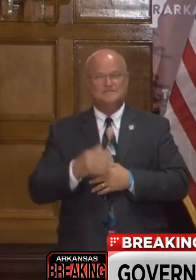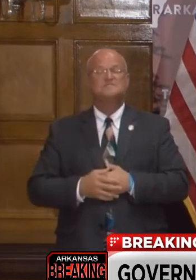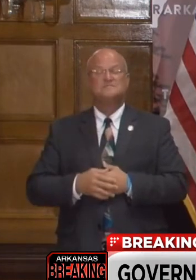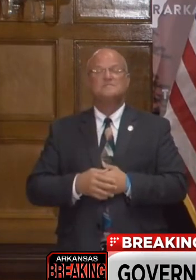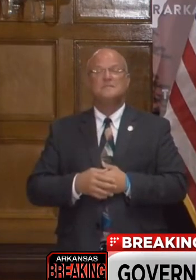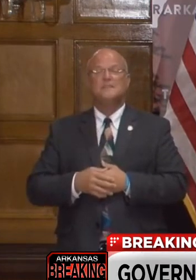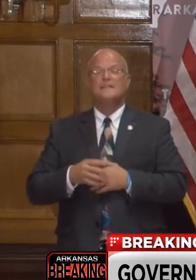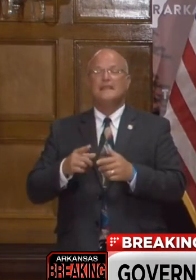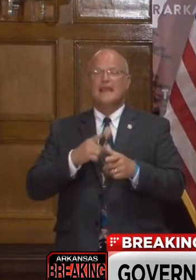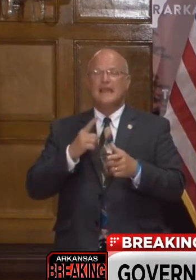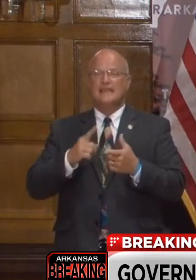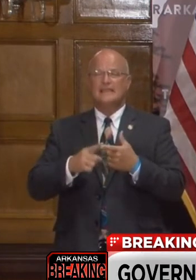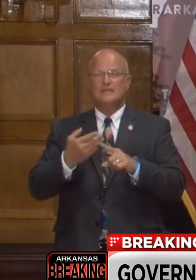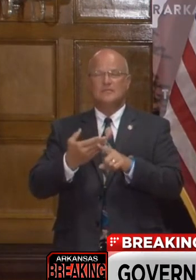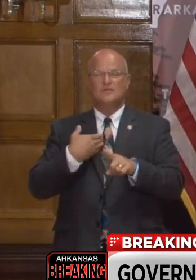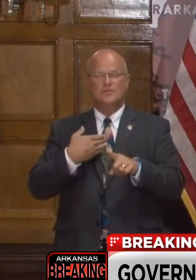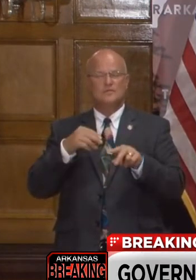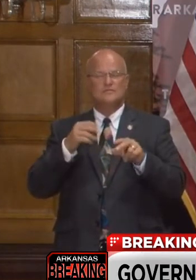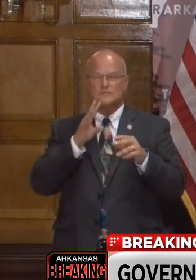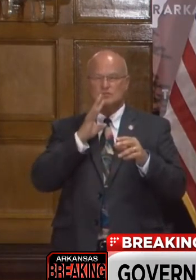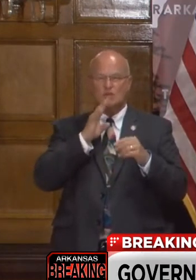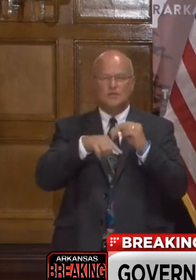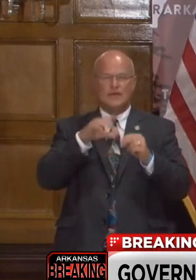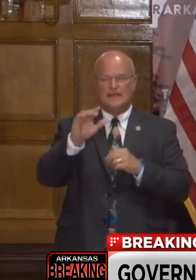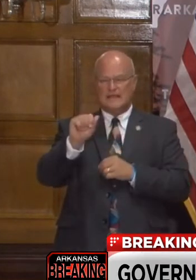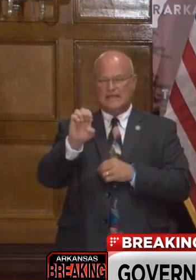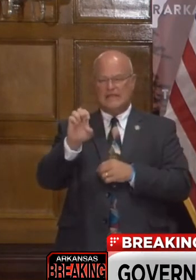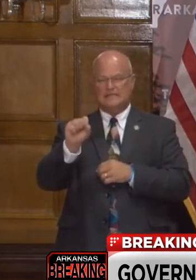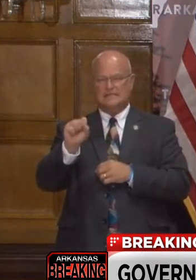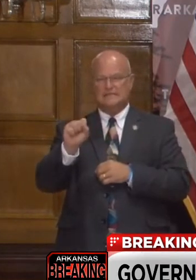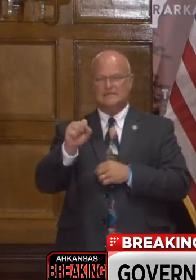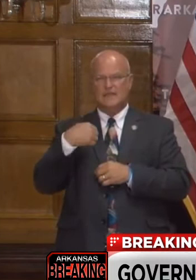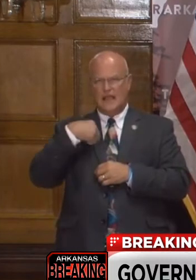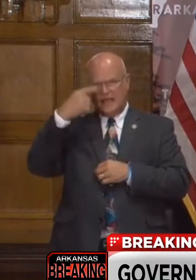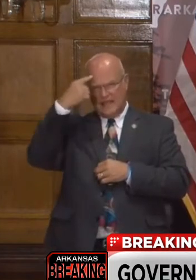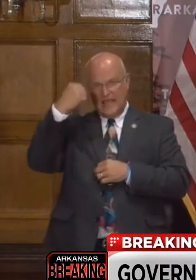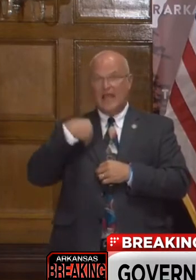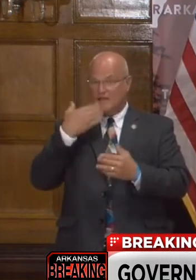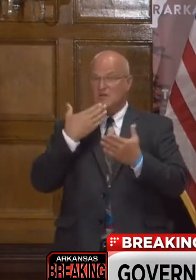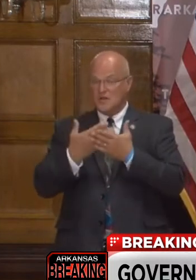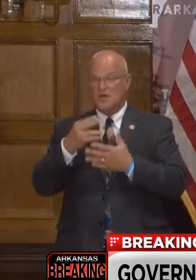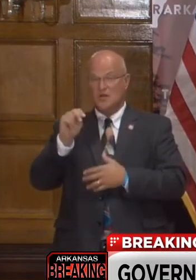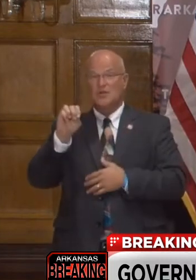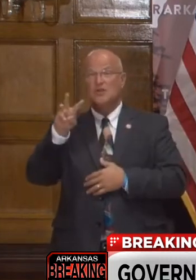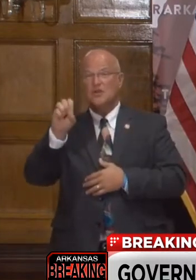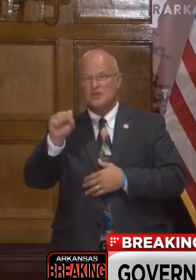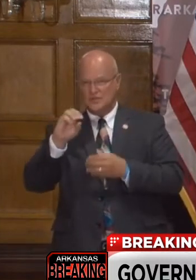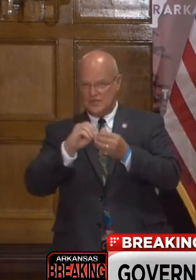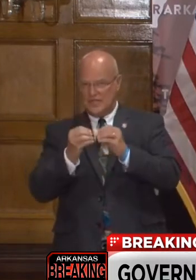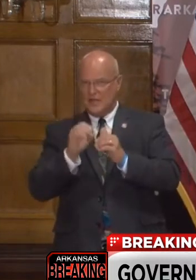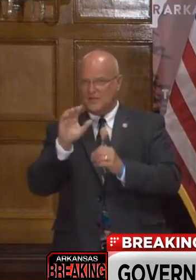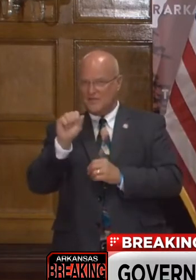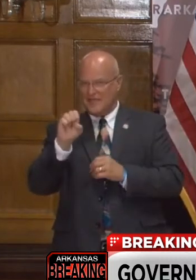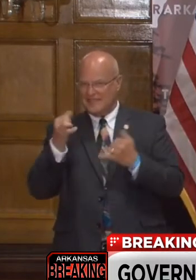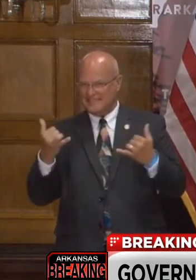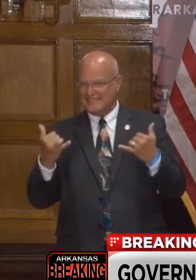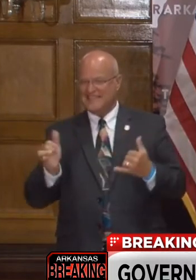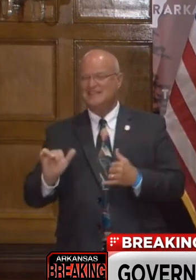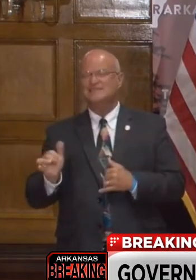And then before I look at our cases, I want to, and I think we have some good news in the number of cases